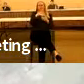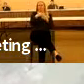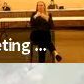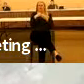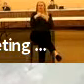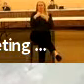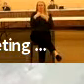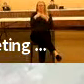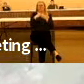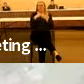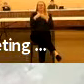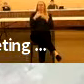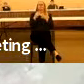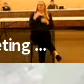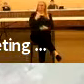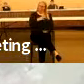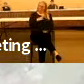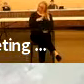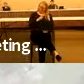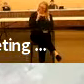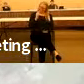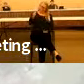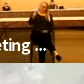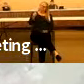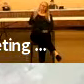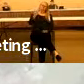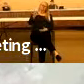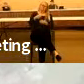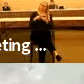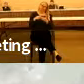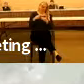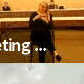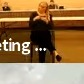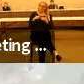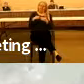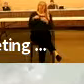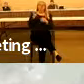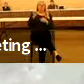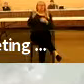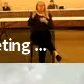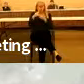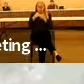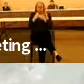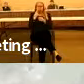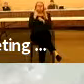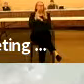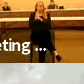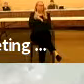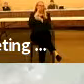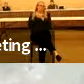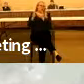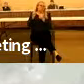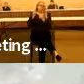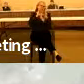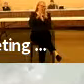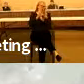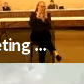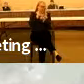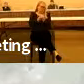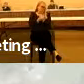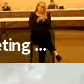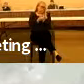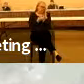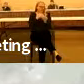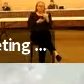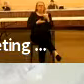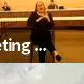used by the town in conjunction with the county to implement improvements along the East River Road corridor, which were identified